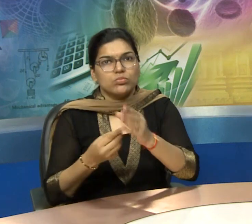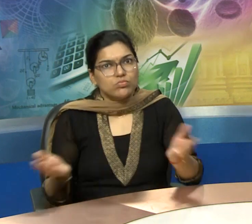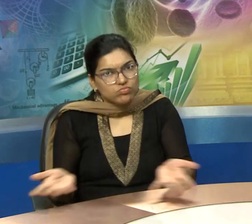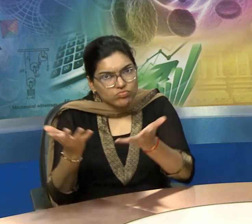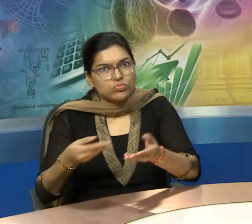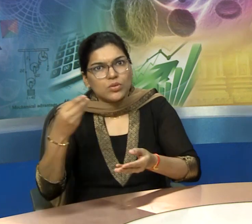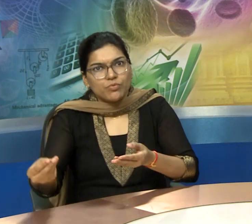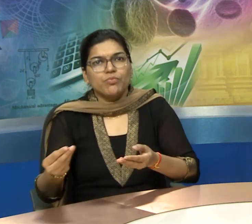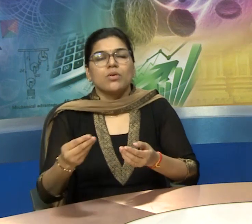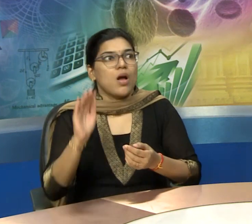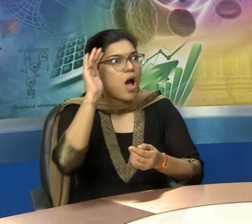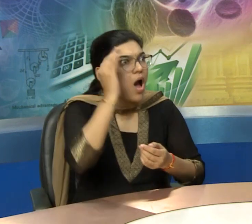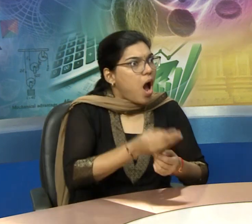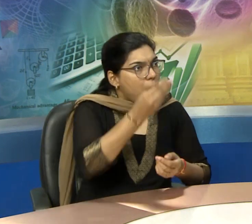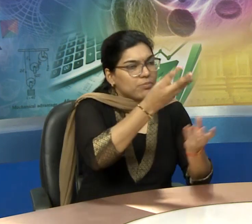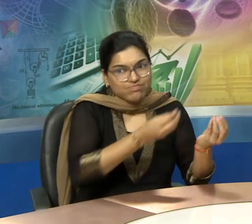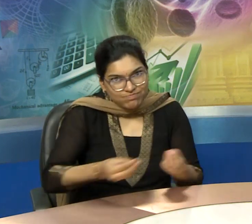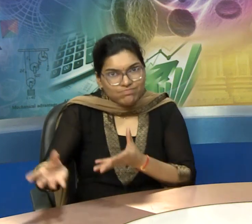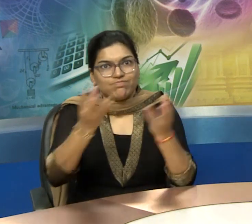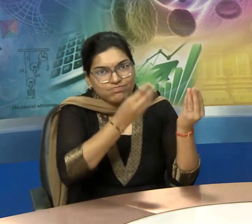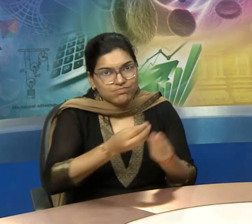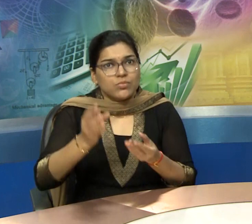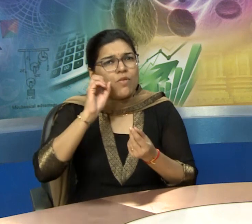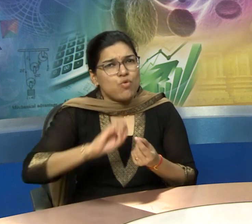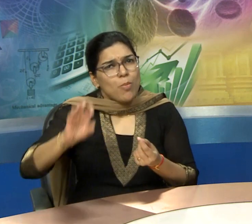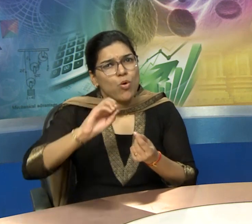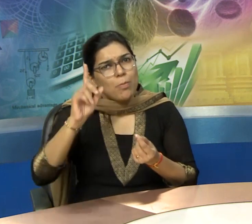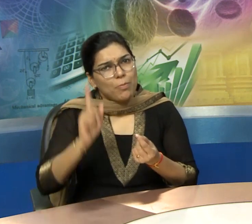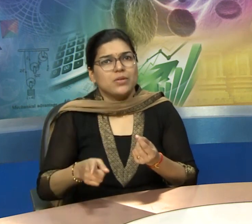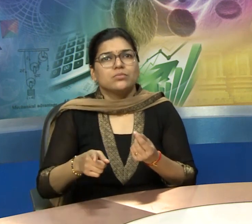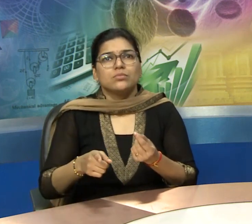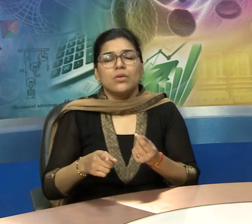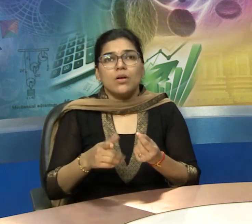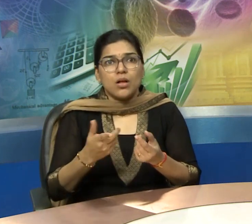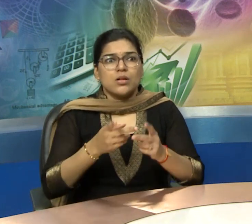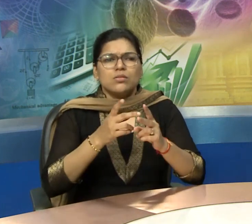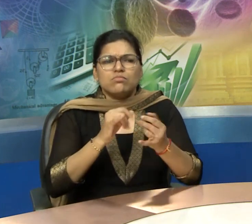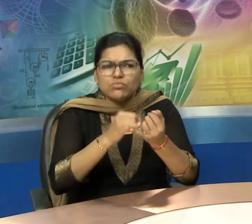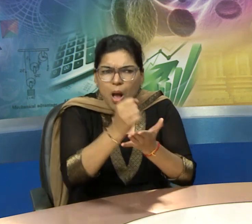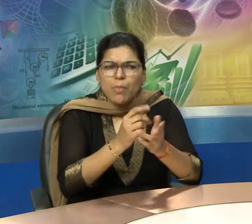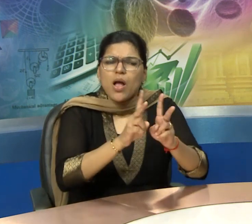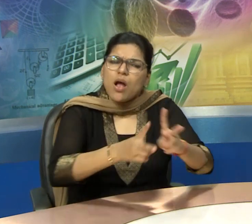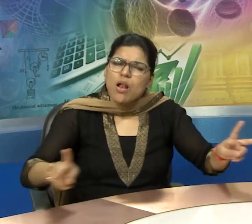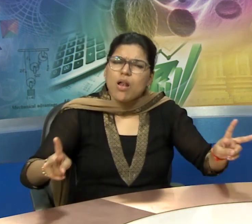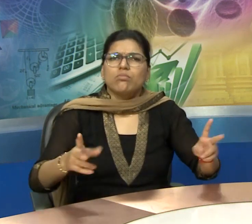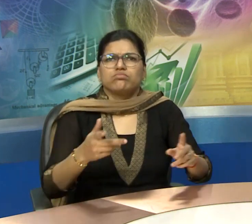The second point under this heading explains that it furnishes up-to-date facts